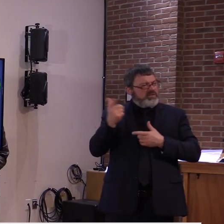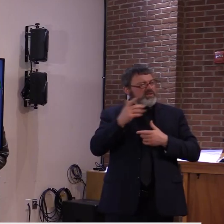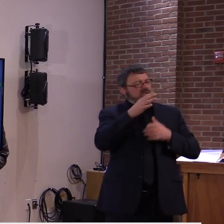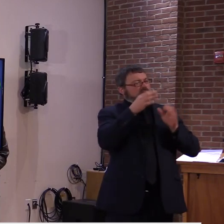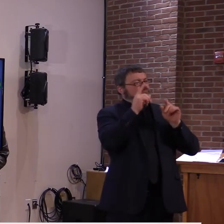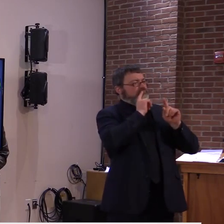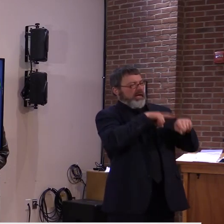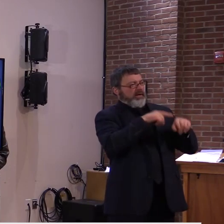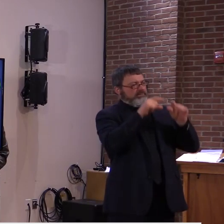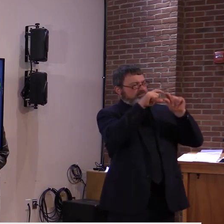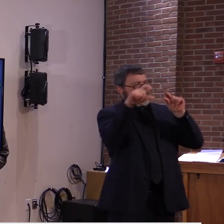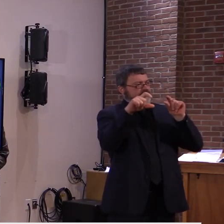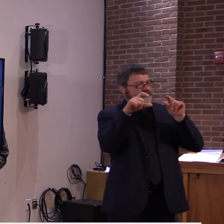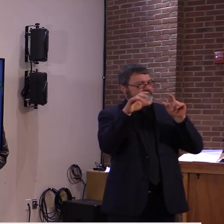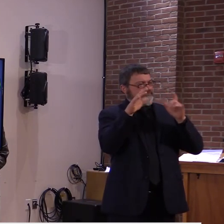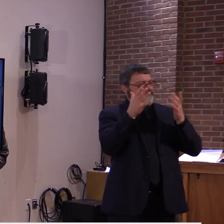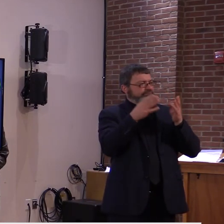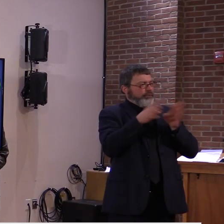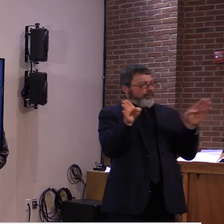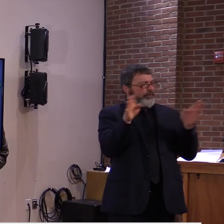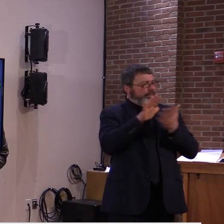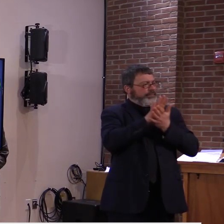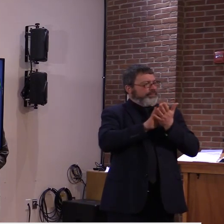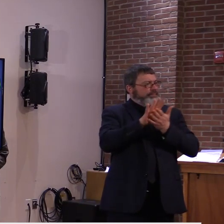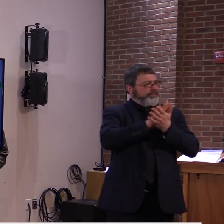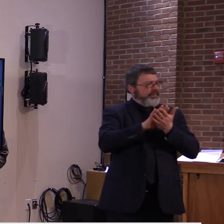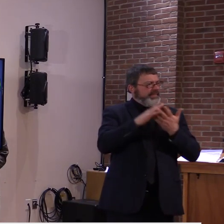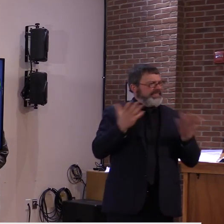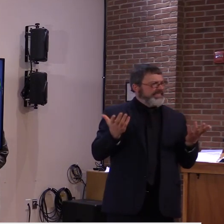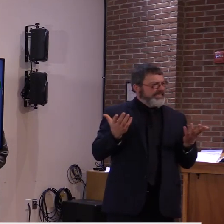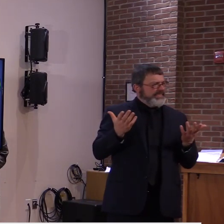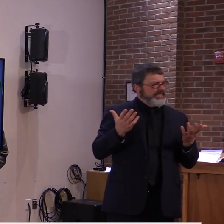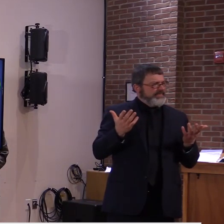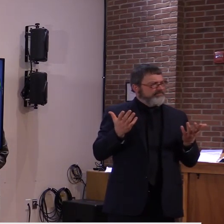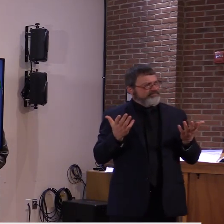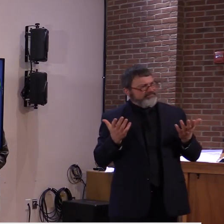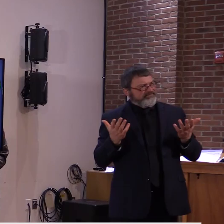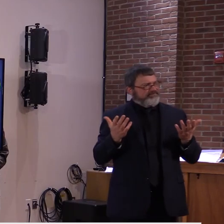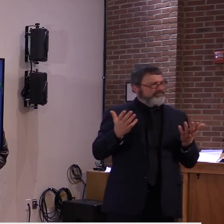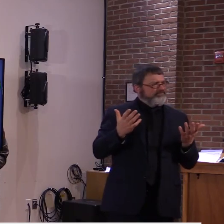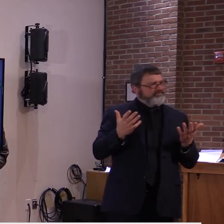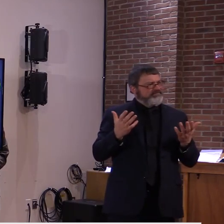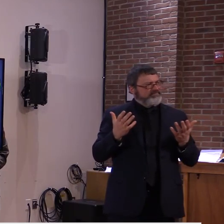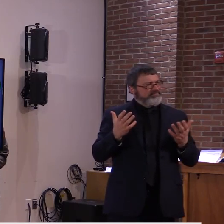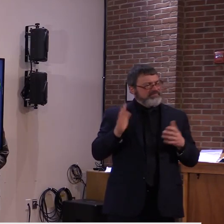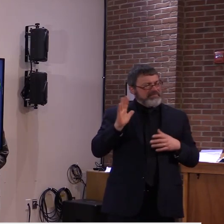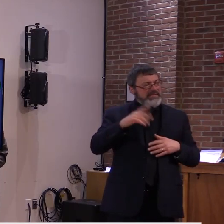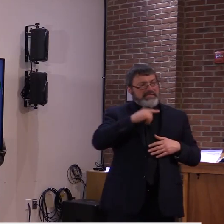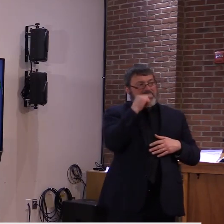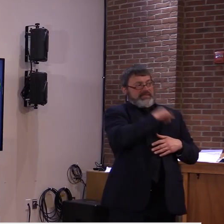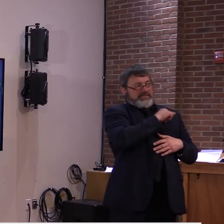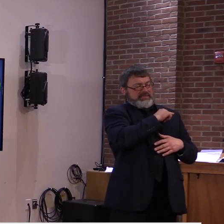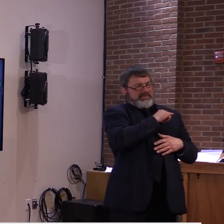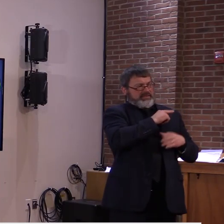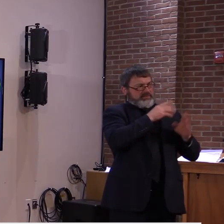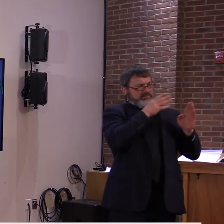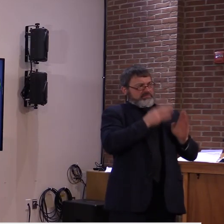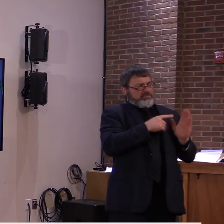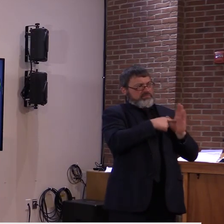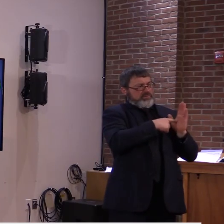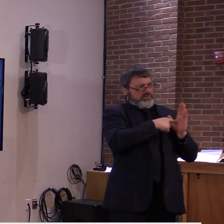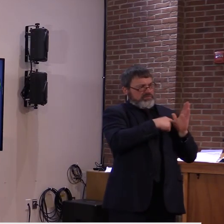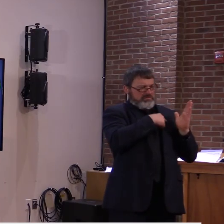did receive an email from the Department of Health with general instructions. And this person,